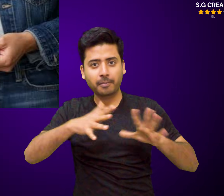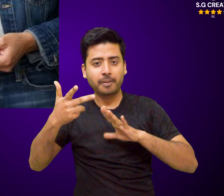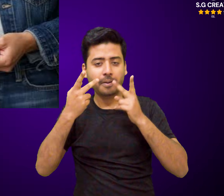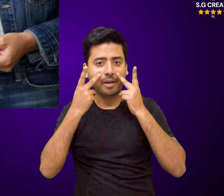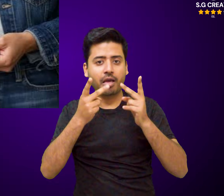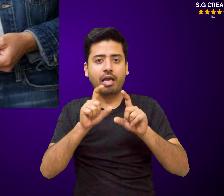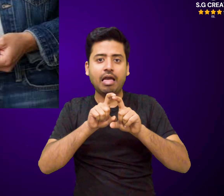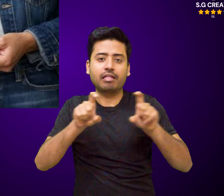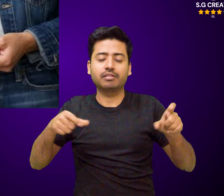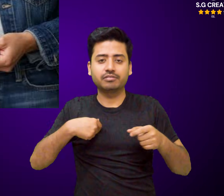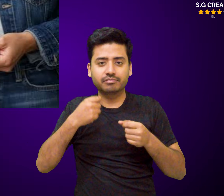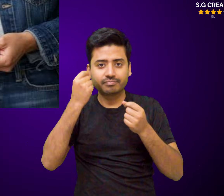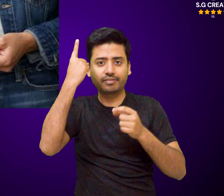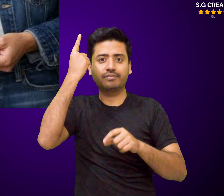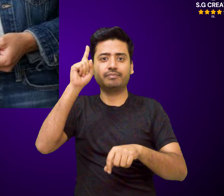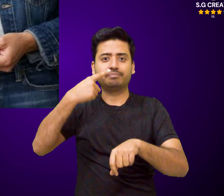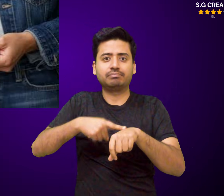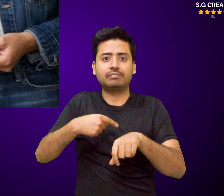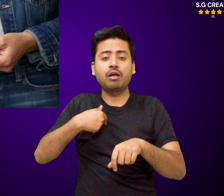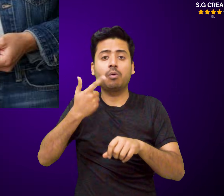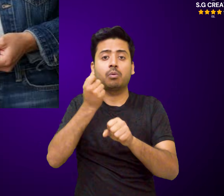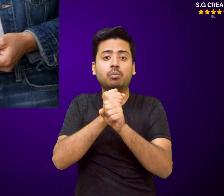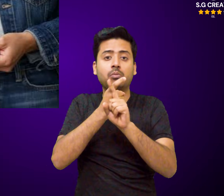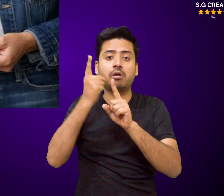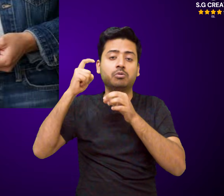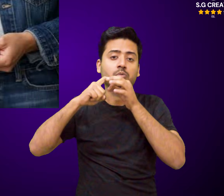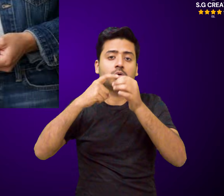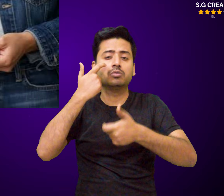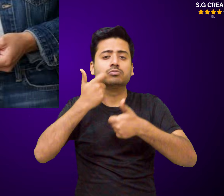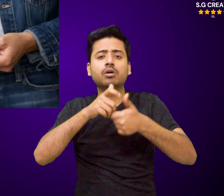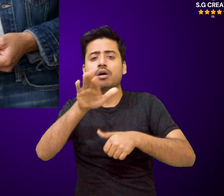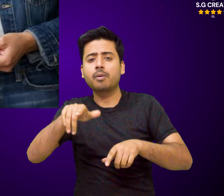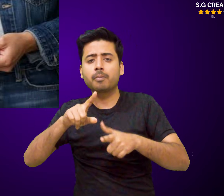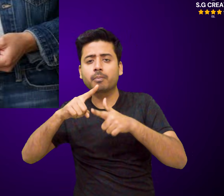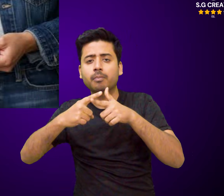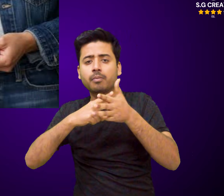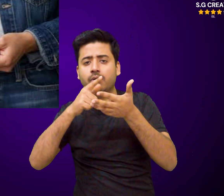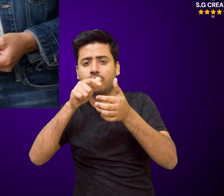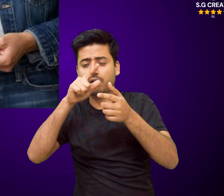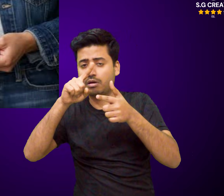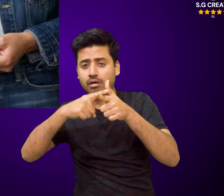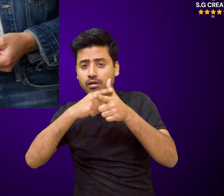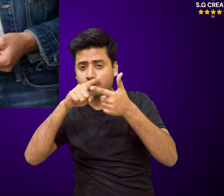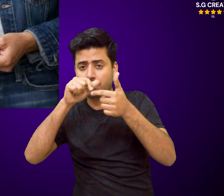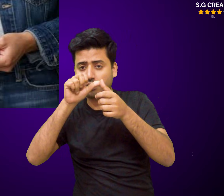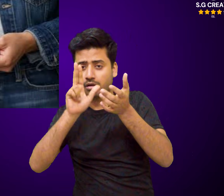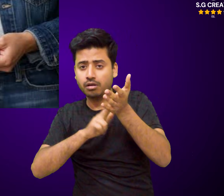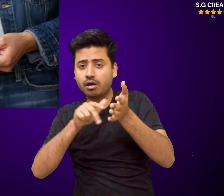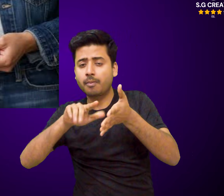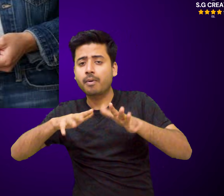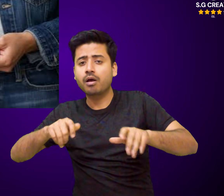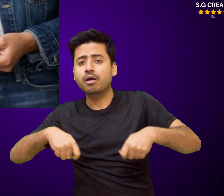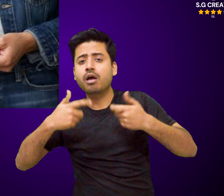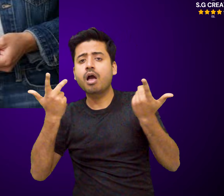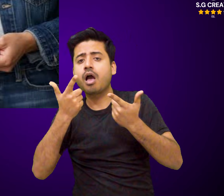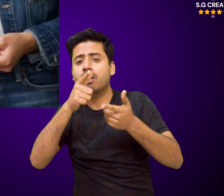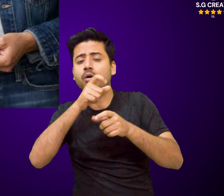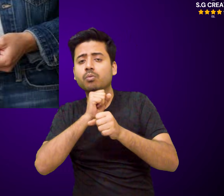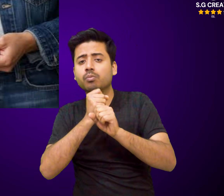Key steps in banana fiber denim production. Harvesting and extracting. After harvesting the fruit, the trunk, pseudostem,